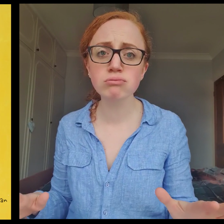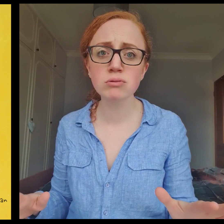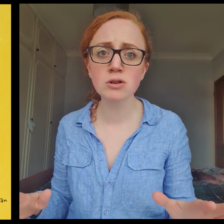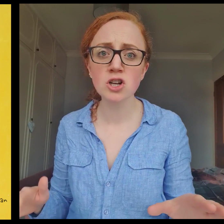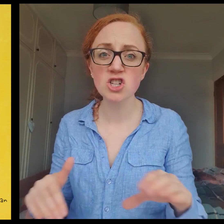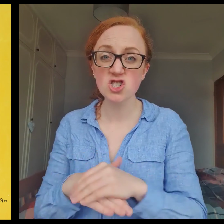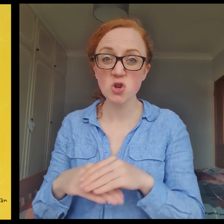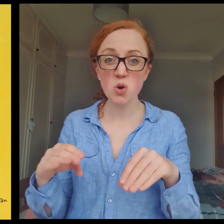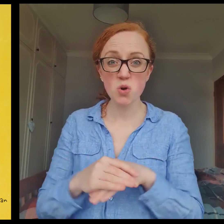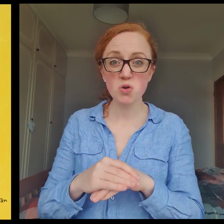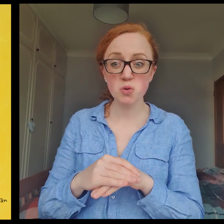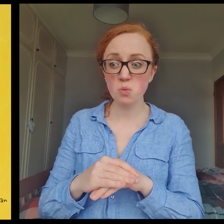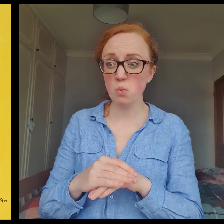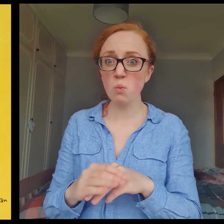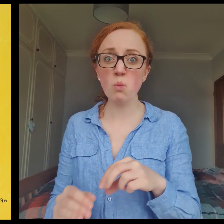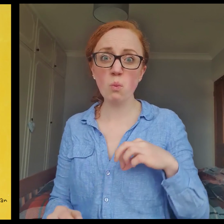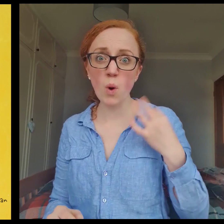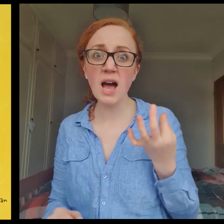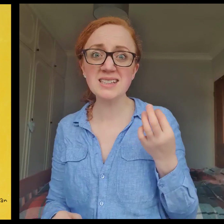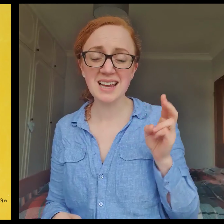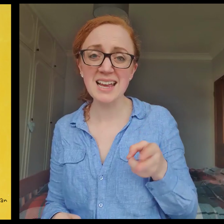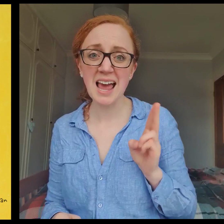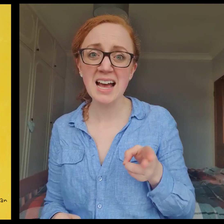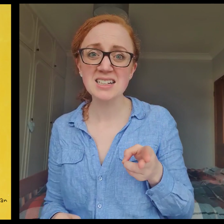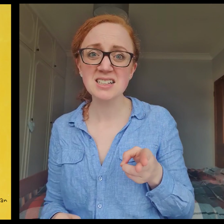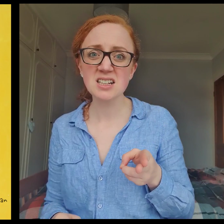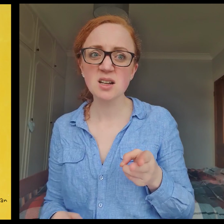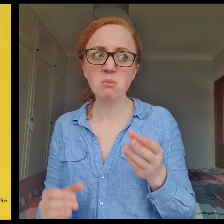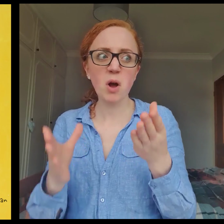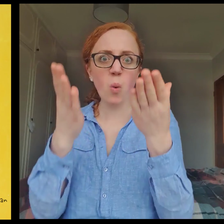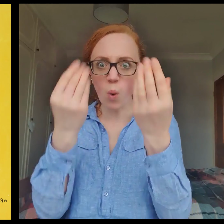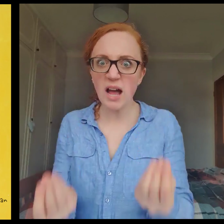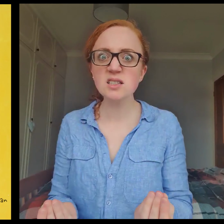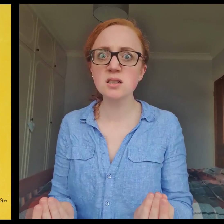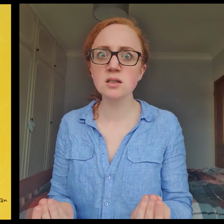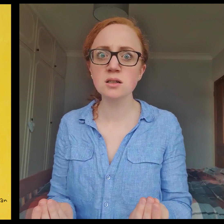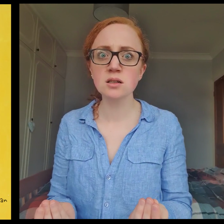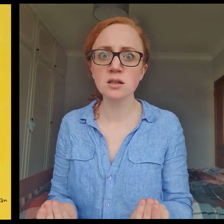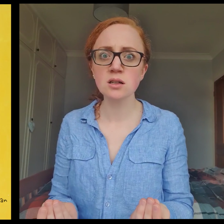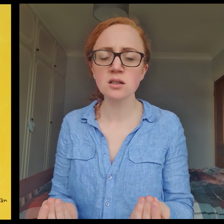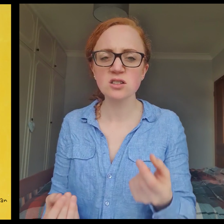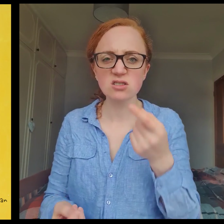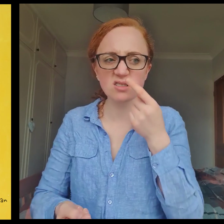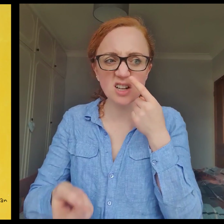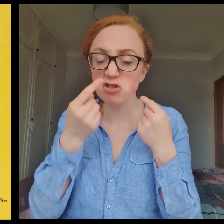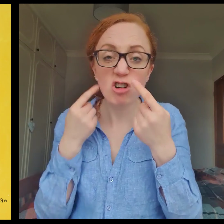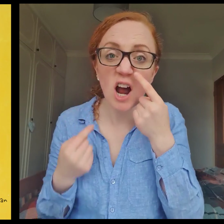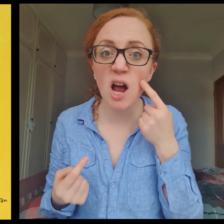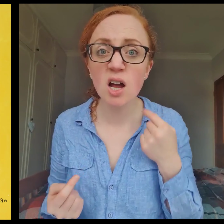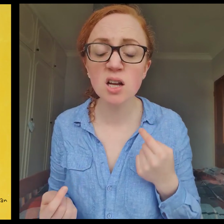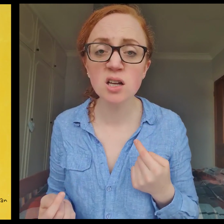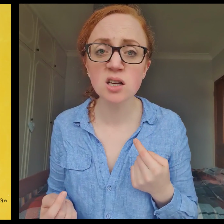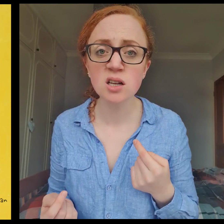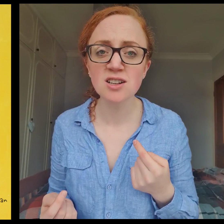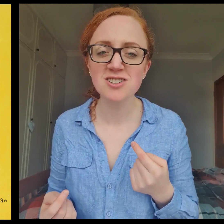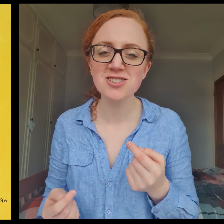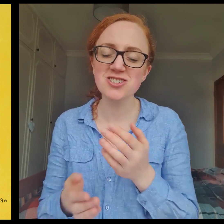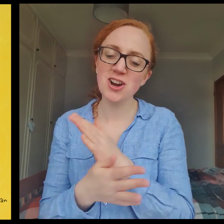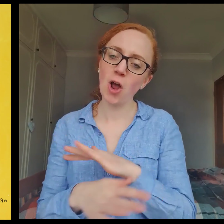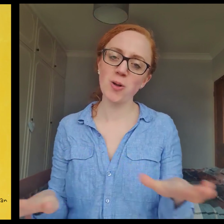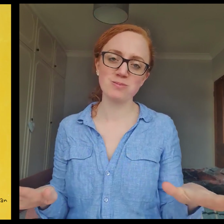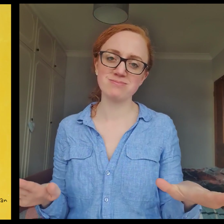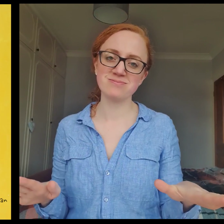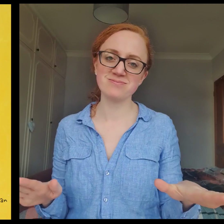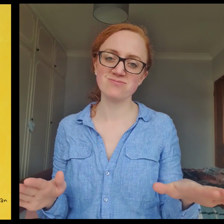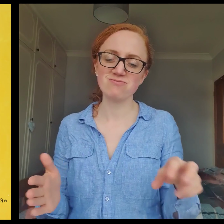His shoes were white again, but now they were wet. Did he cry? Goodness